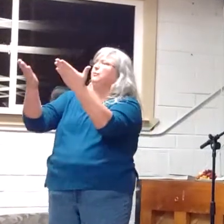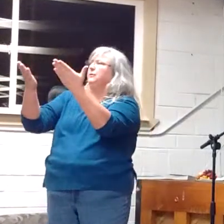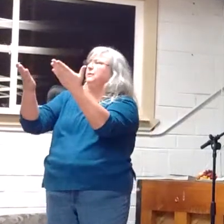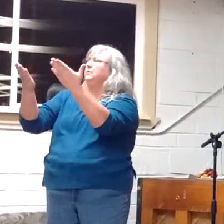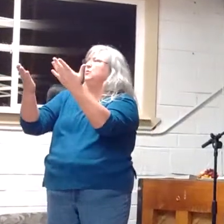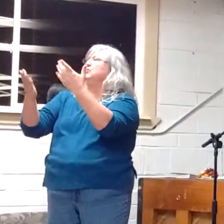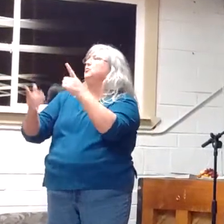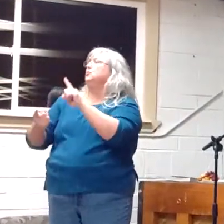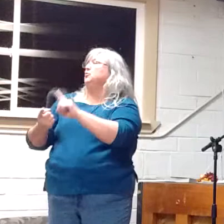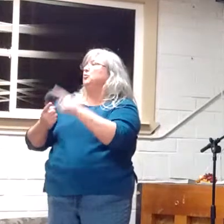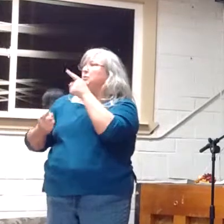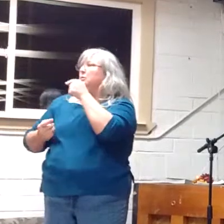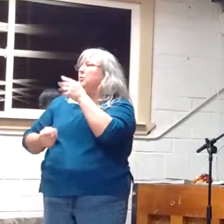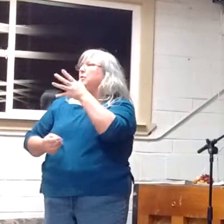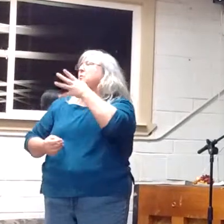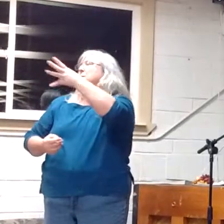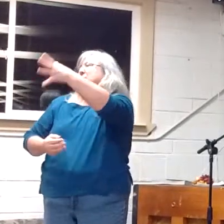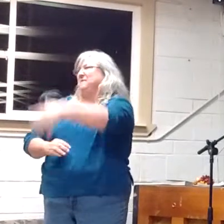voice.